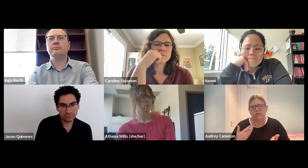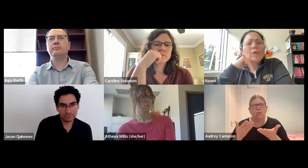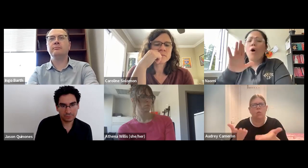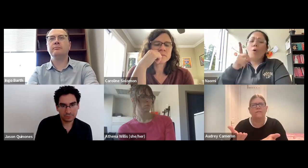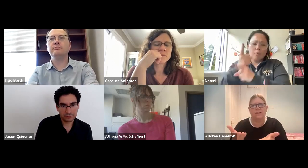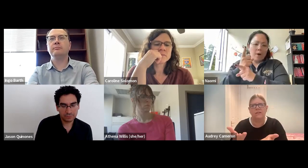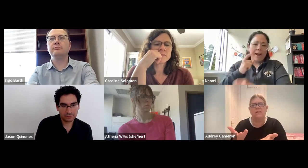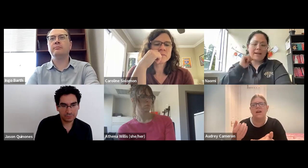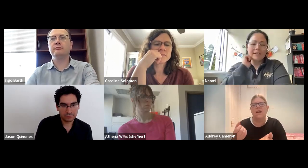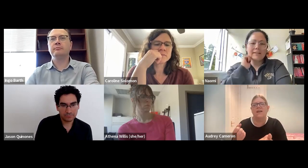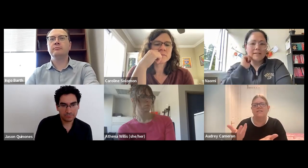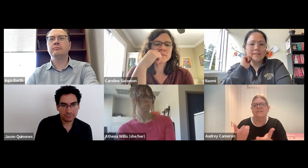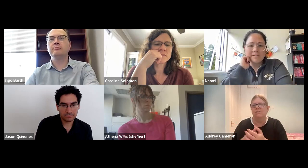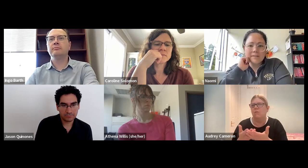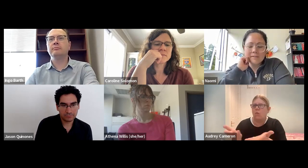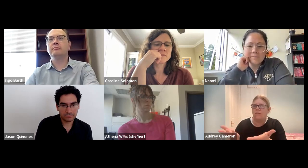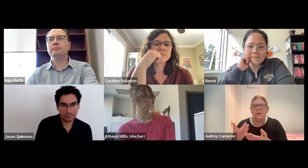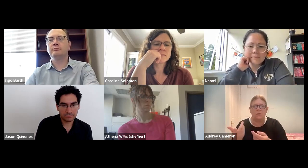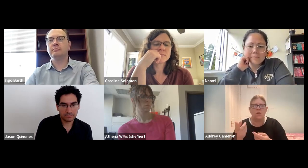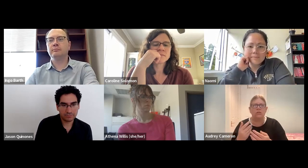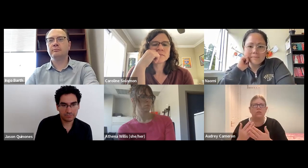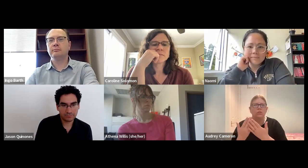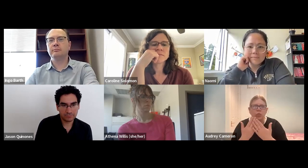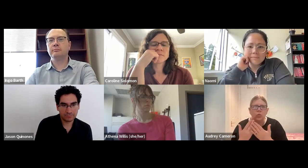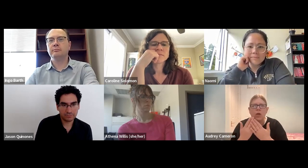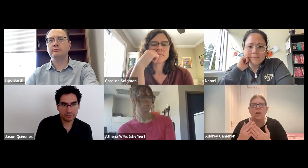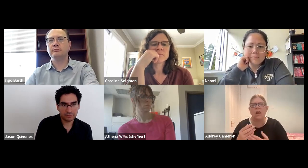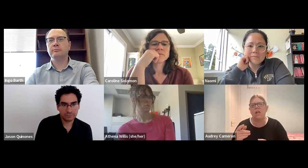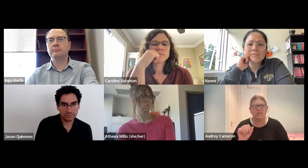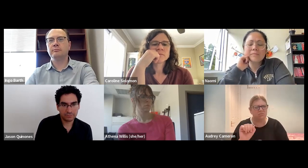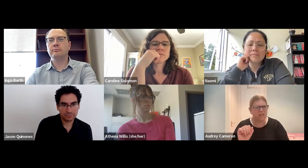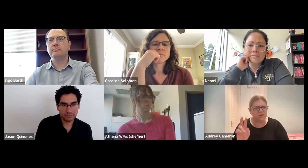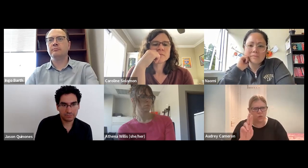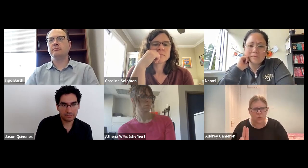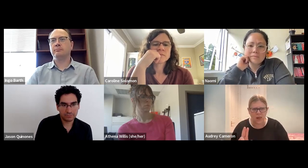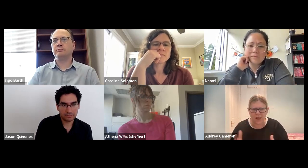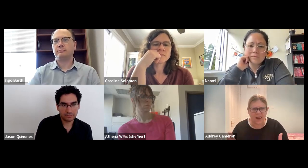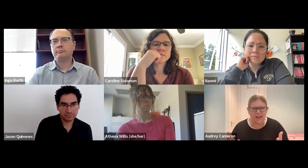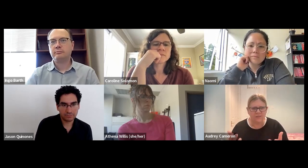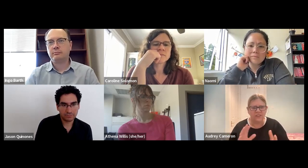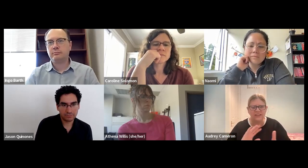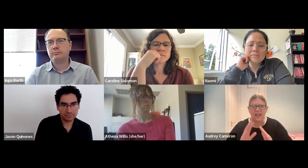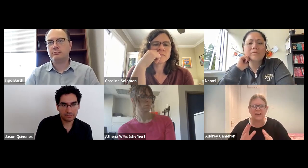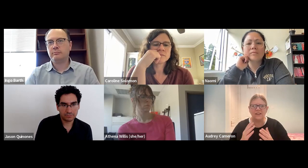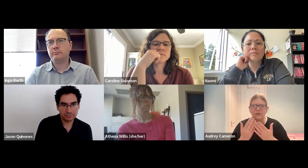And I'm not saying that this is something you have to use. I'm just offering it up. Of course.